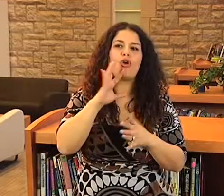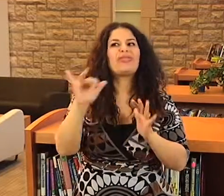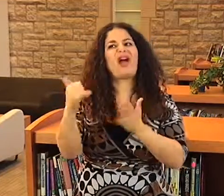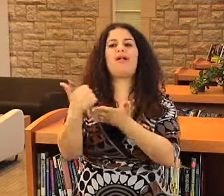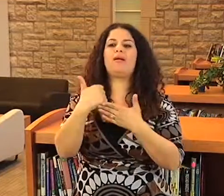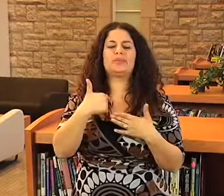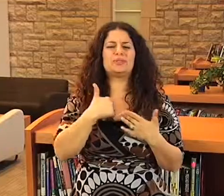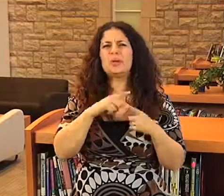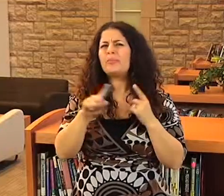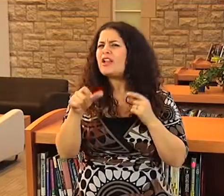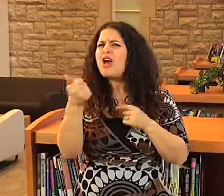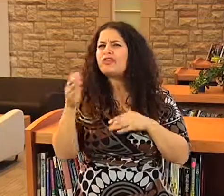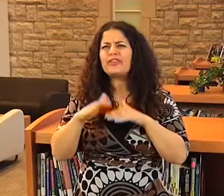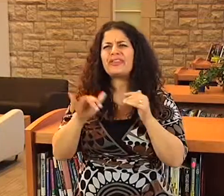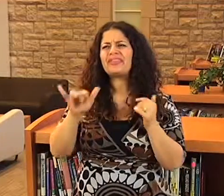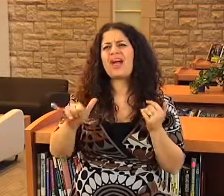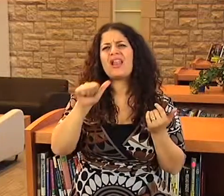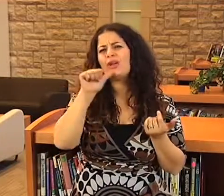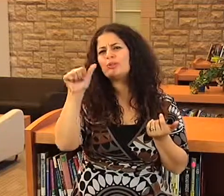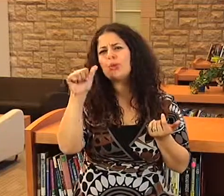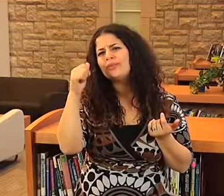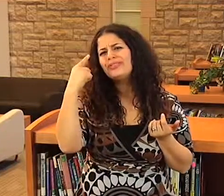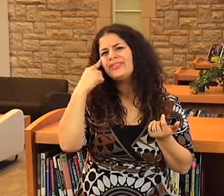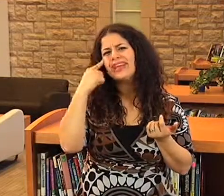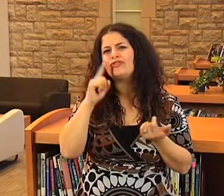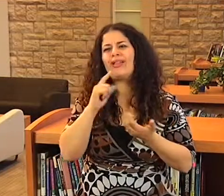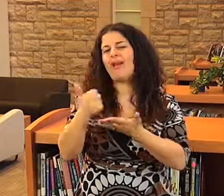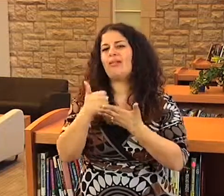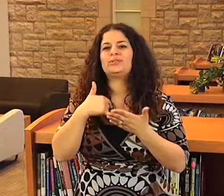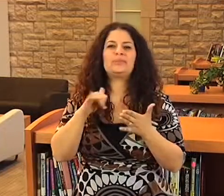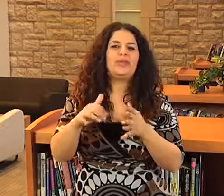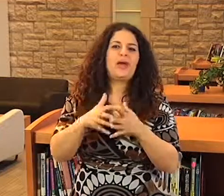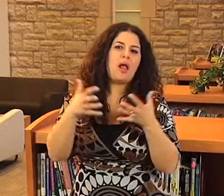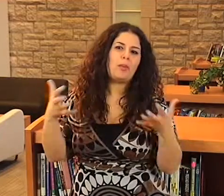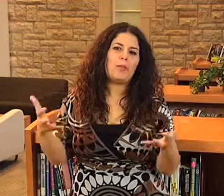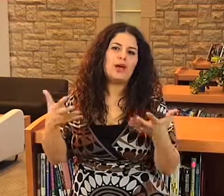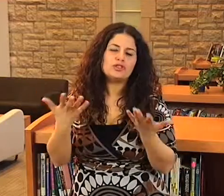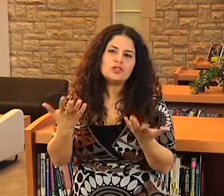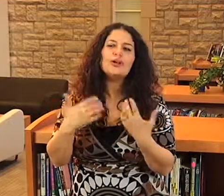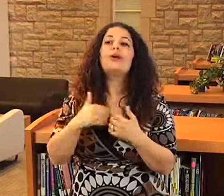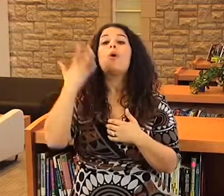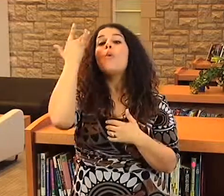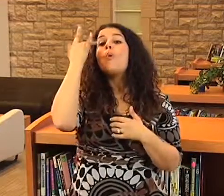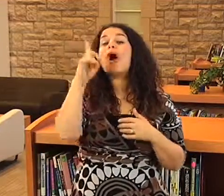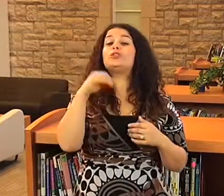loud or how quiet the environment is. But other than that, I think they really don't help me that much. So